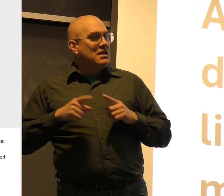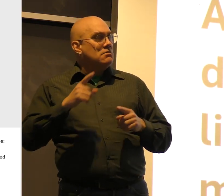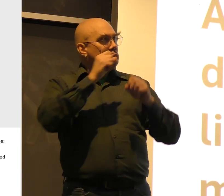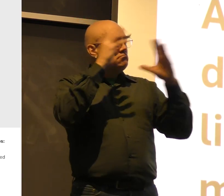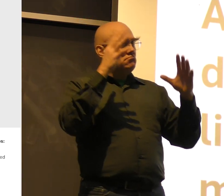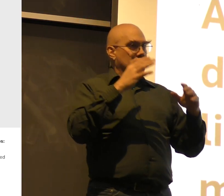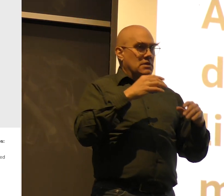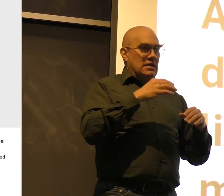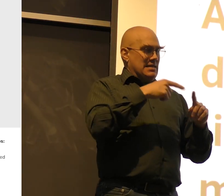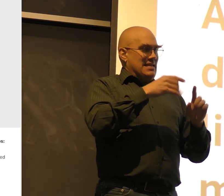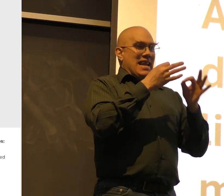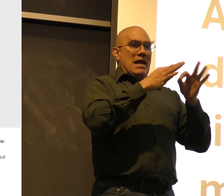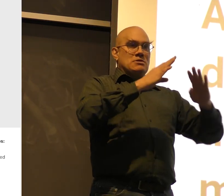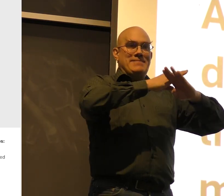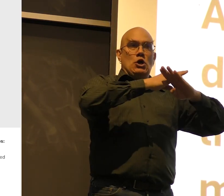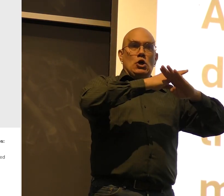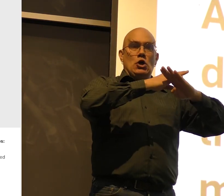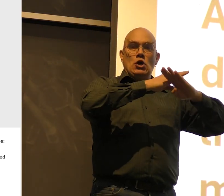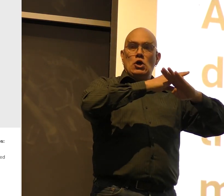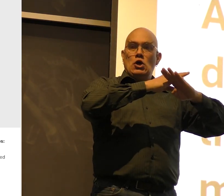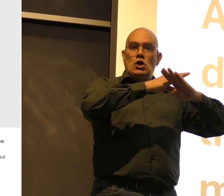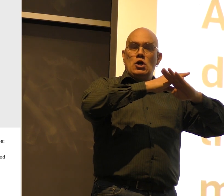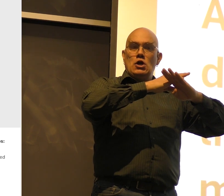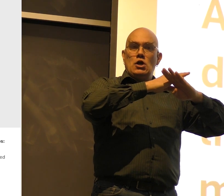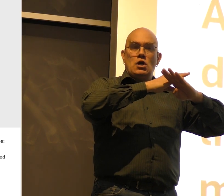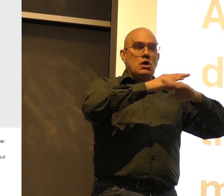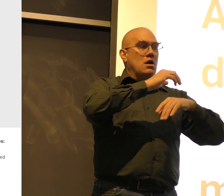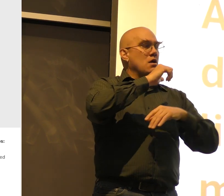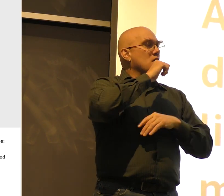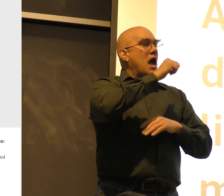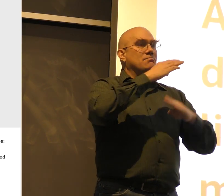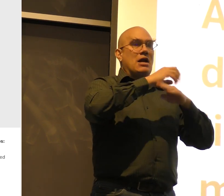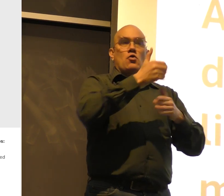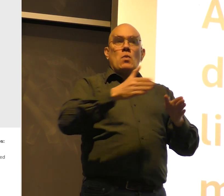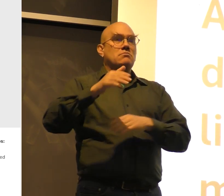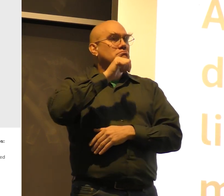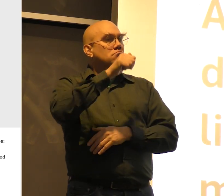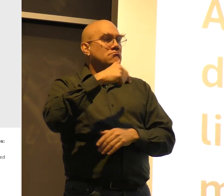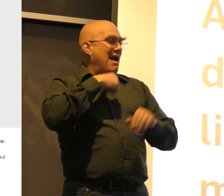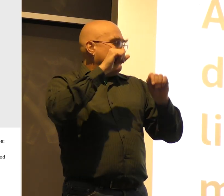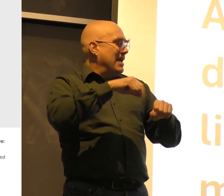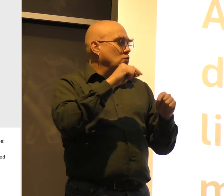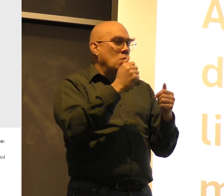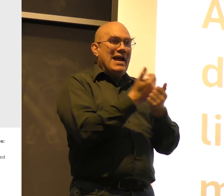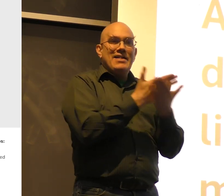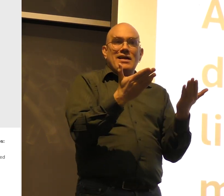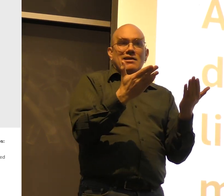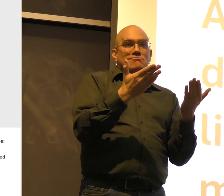the hearing is part of the physical body, but they viewed it as a physical barrier in the world, not themselves. They say that